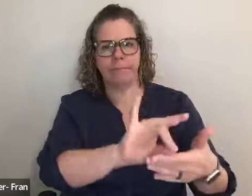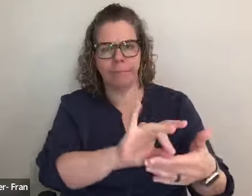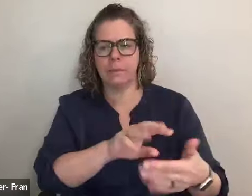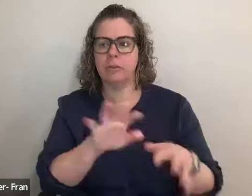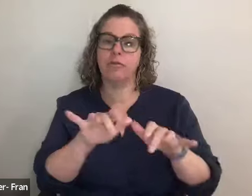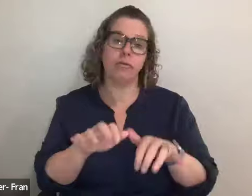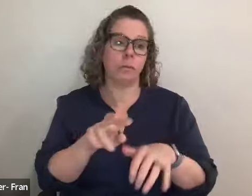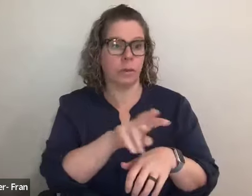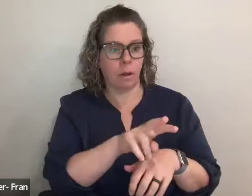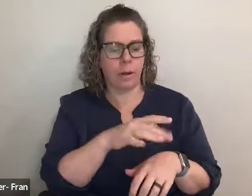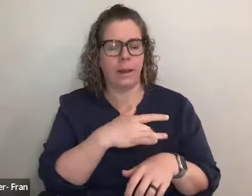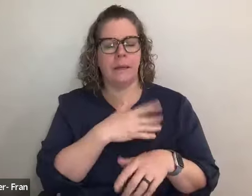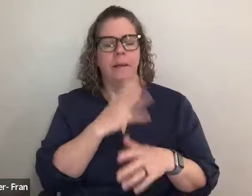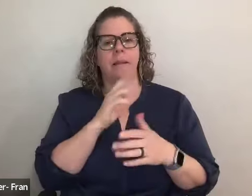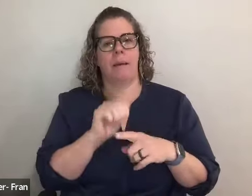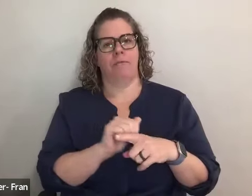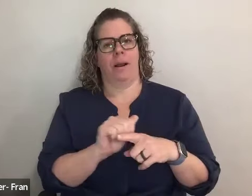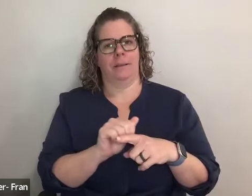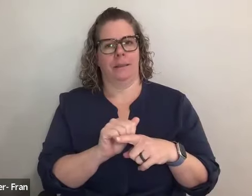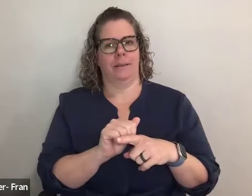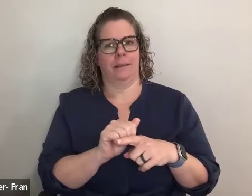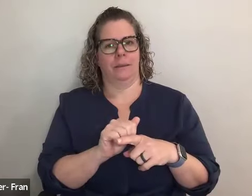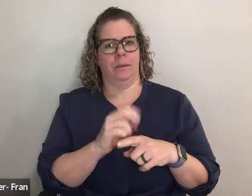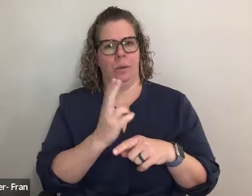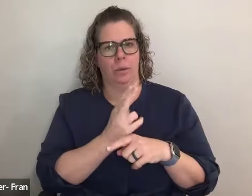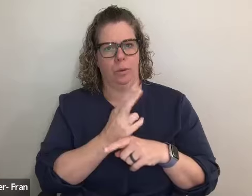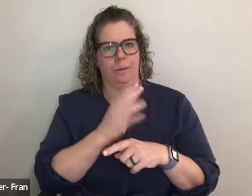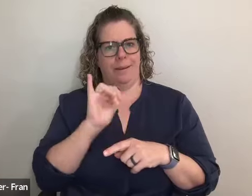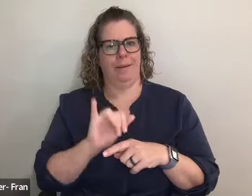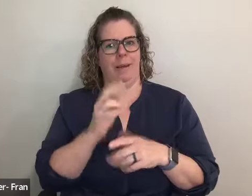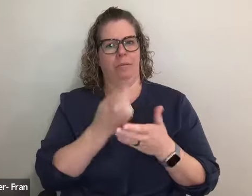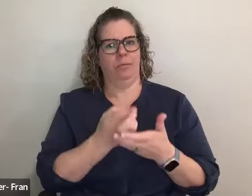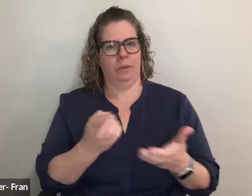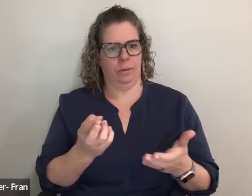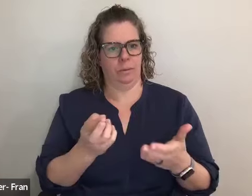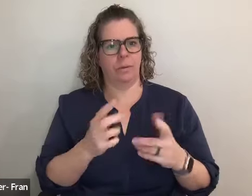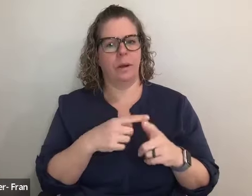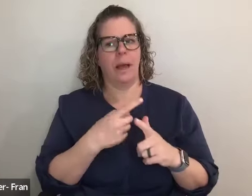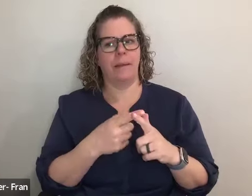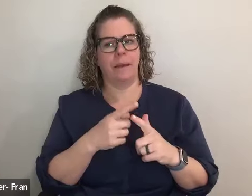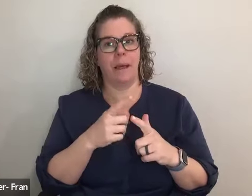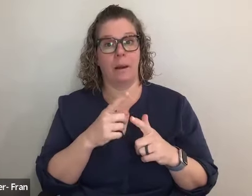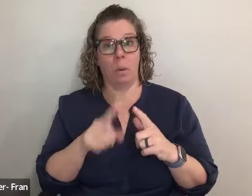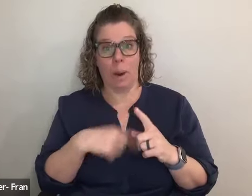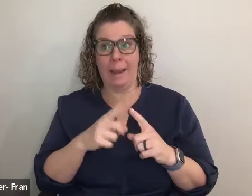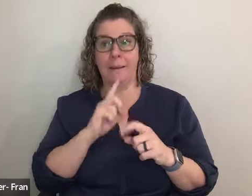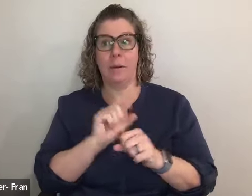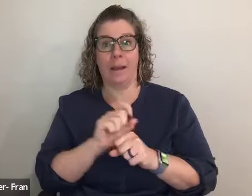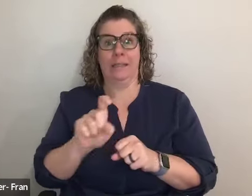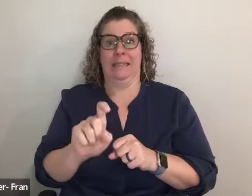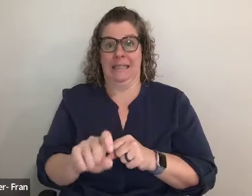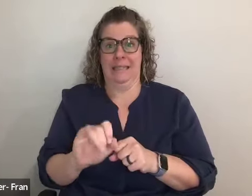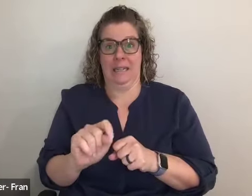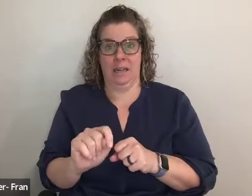see that and then practice your resource. And then when you need it, you can bring your body back to that state a